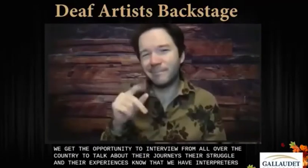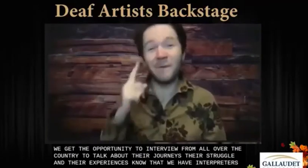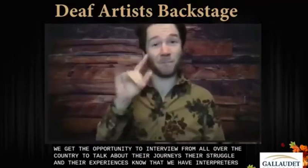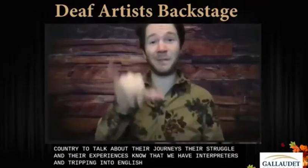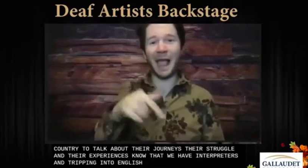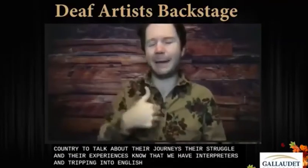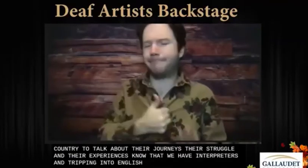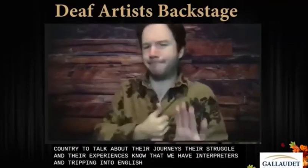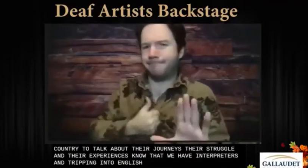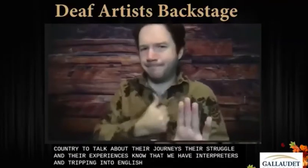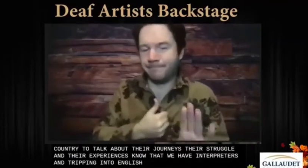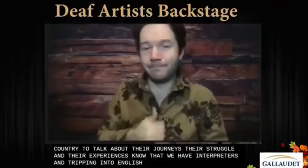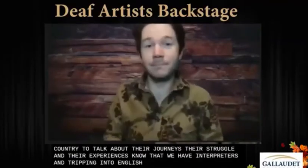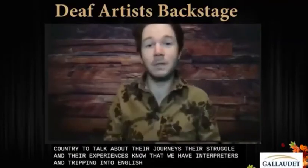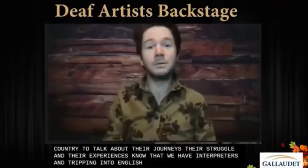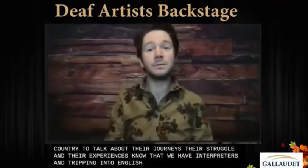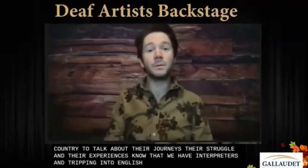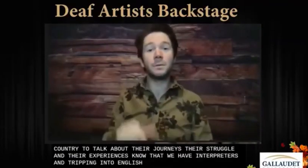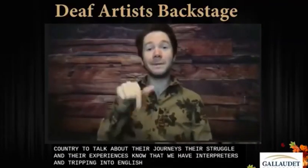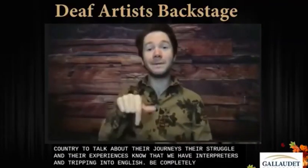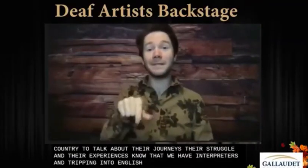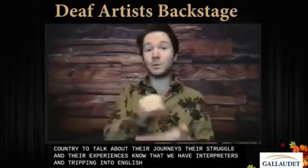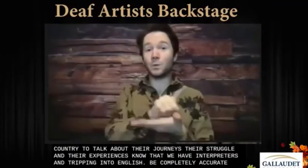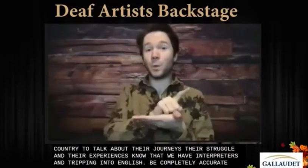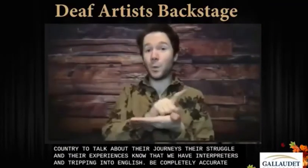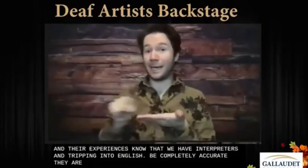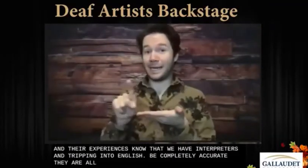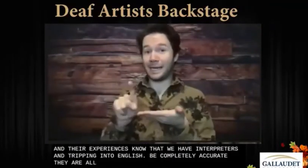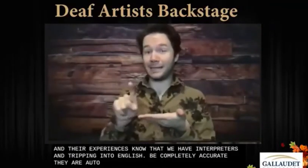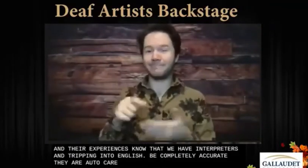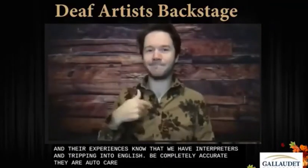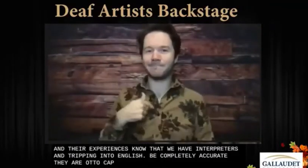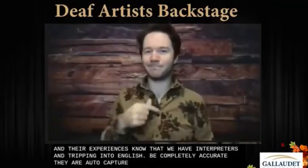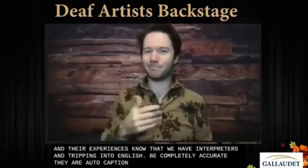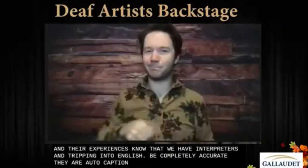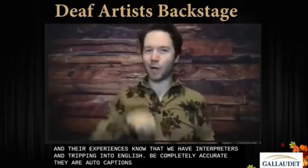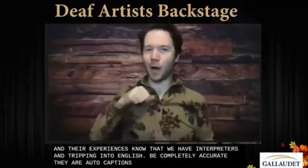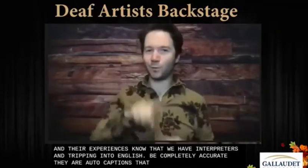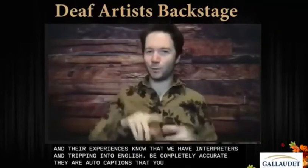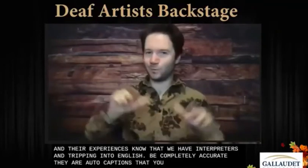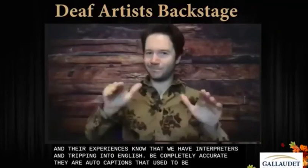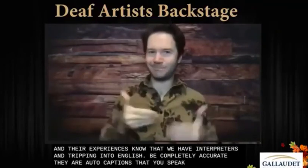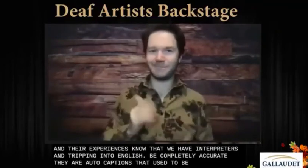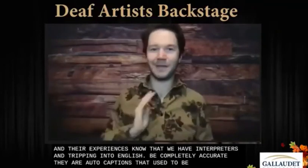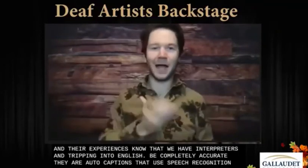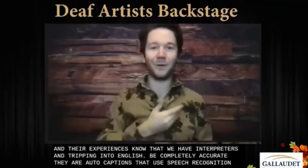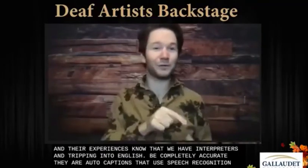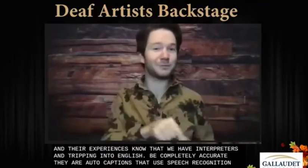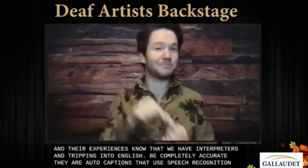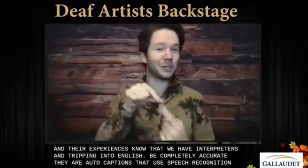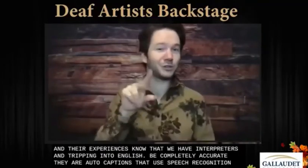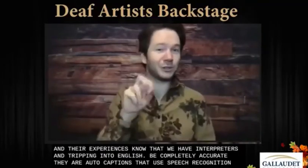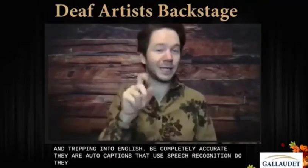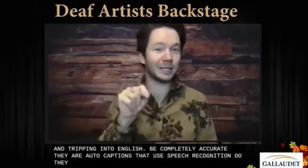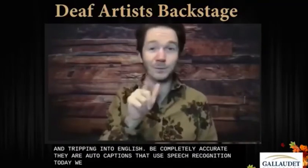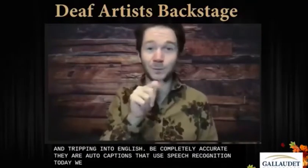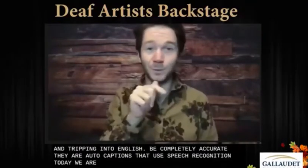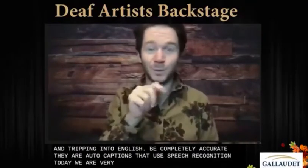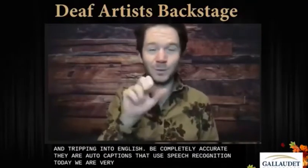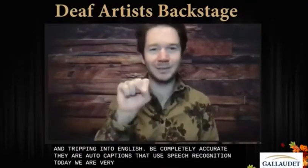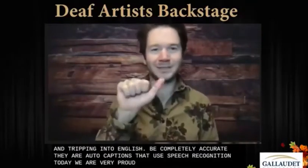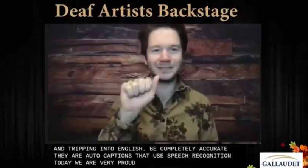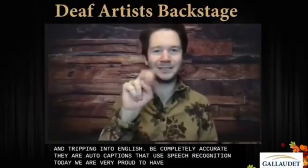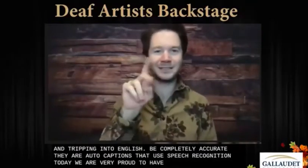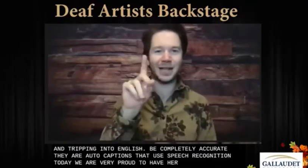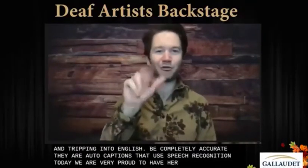into English know that their captions might not be completely accurate they are auto captions that use speech recognition today we are very